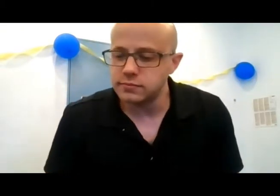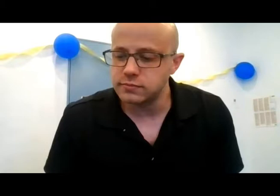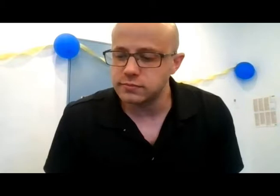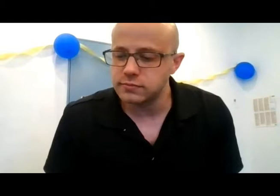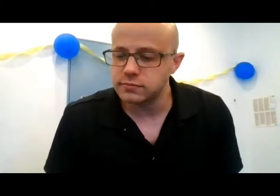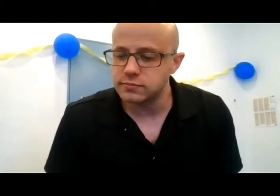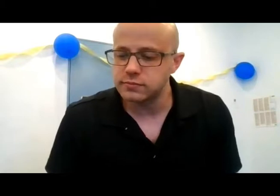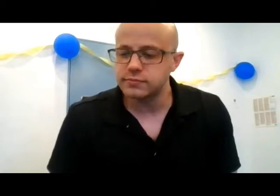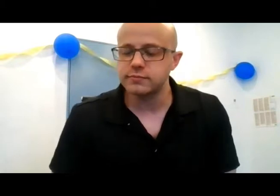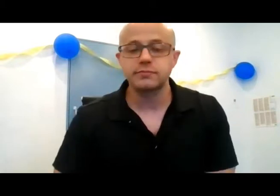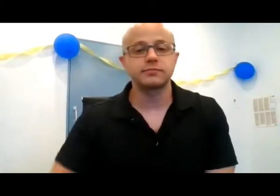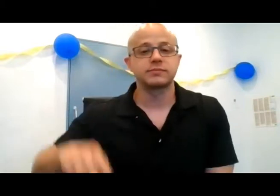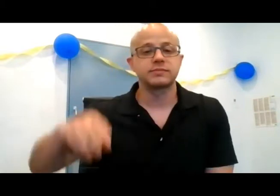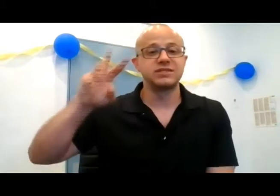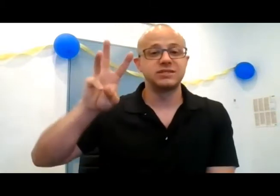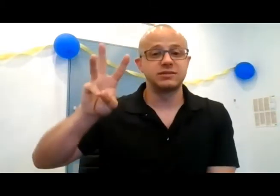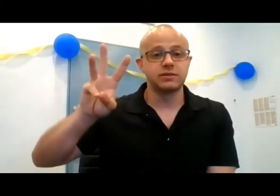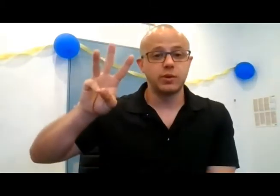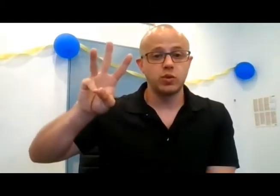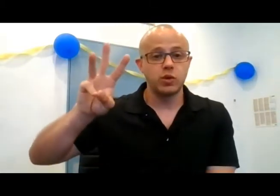So that's what and where.